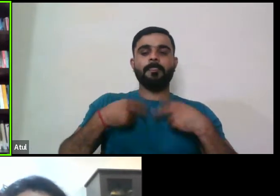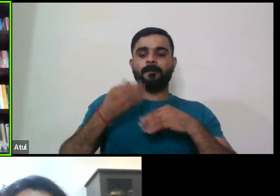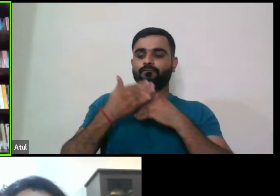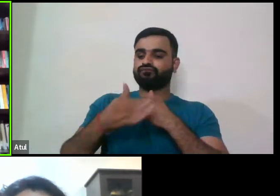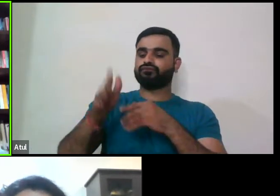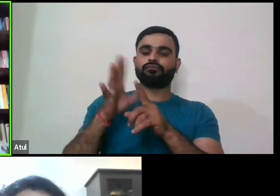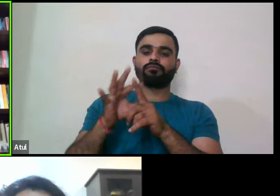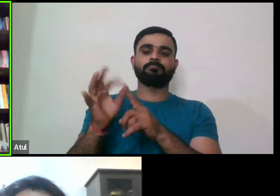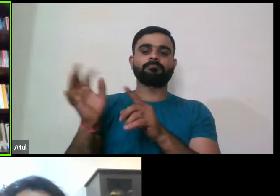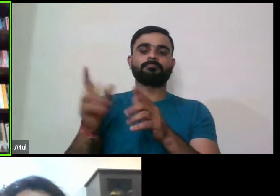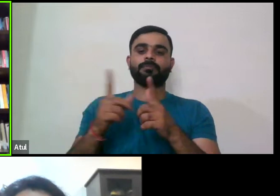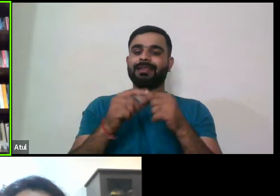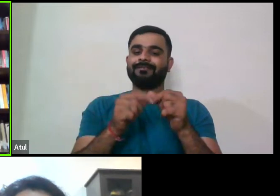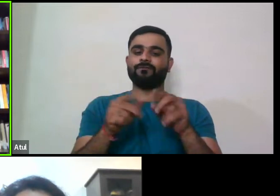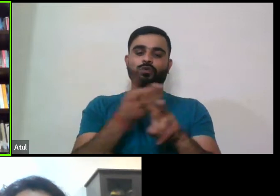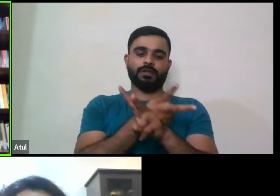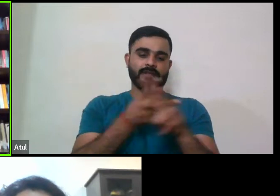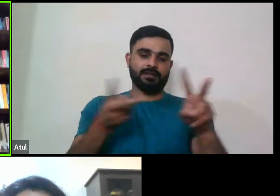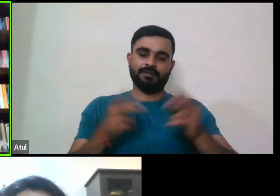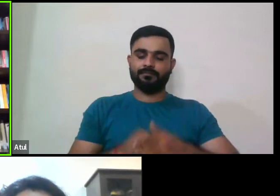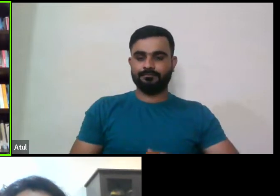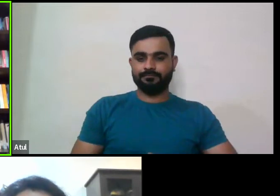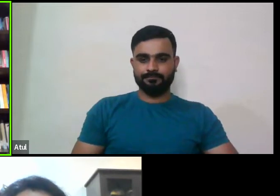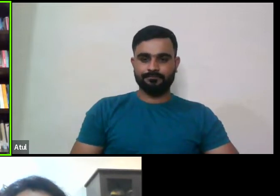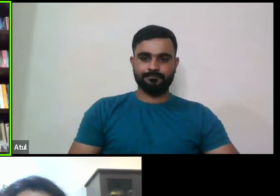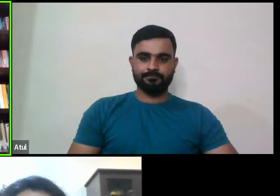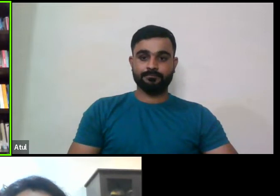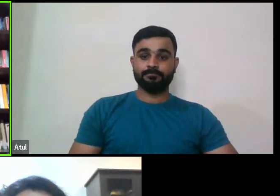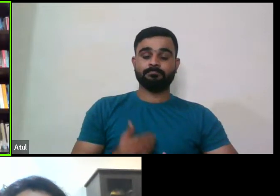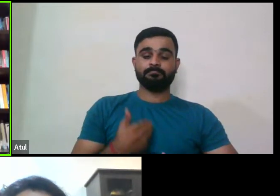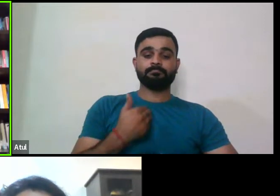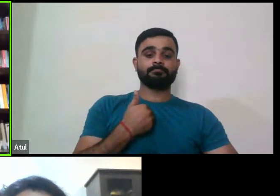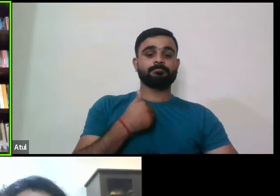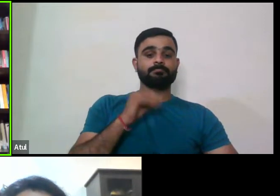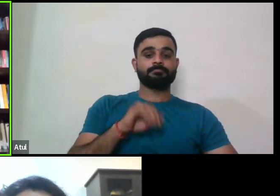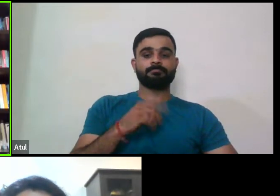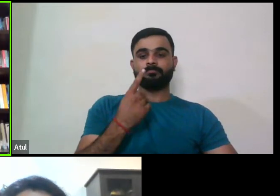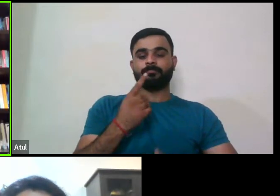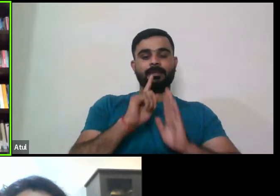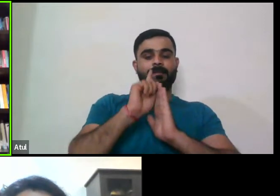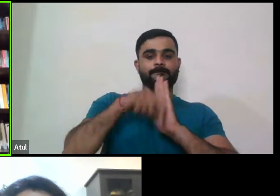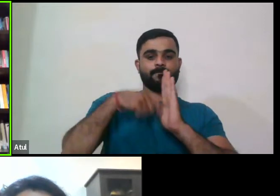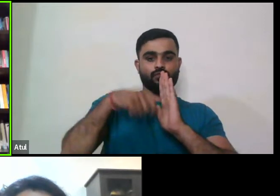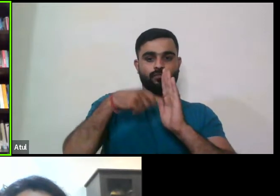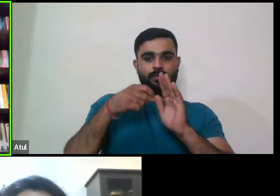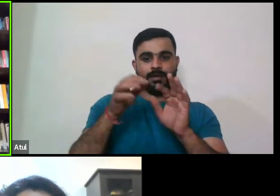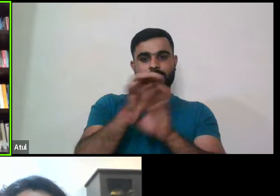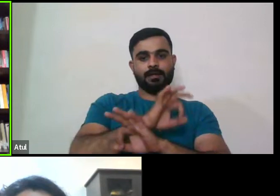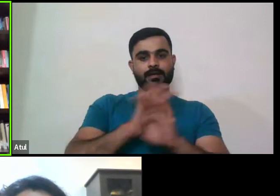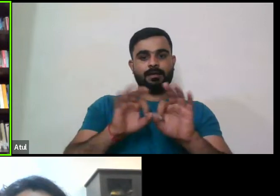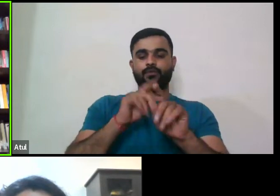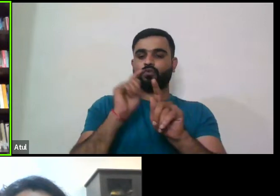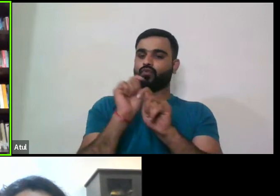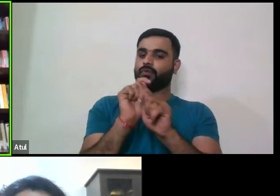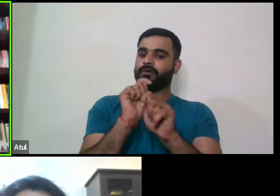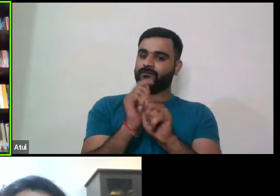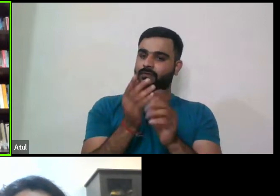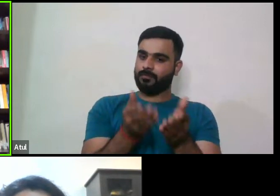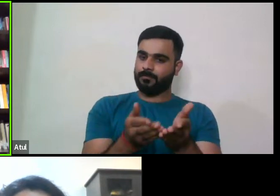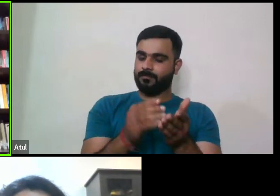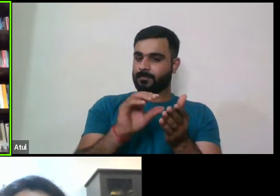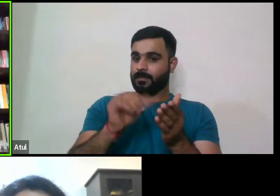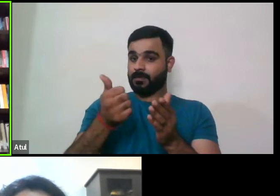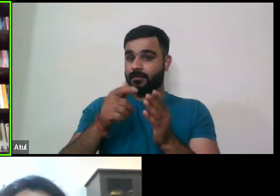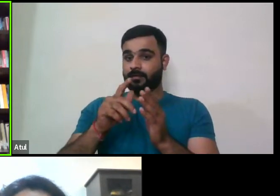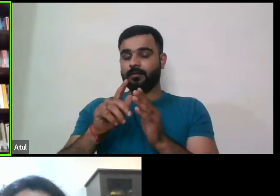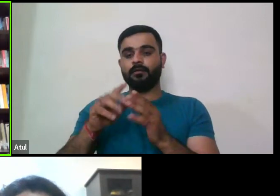and we'll wait on that. I have one project that's already in the works, another that